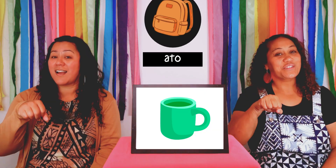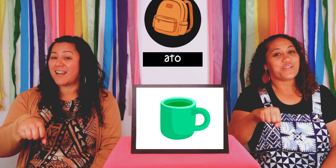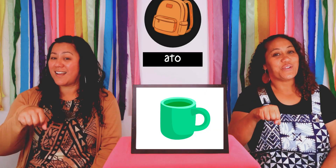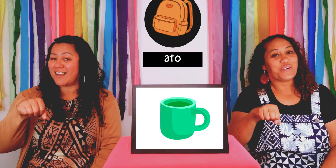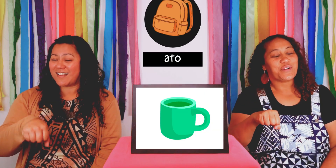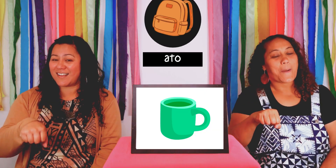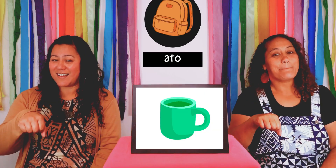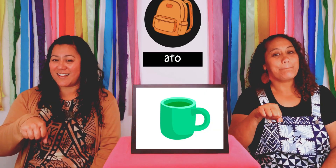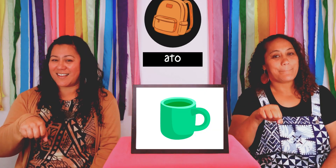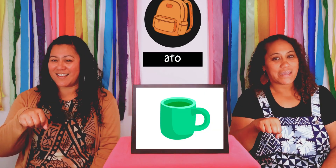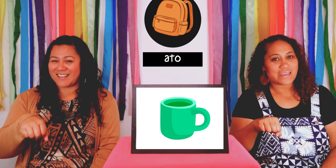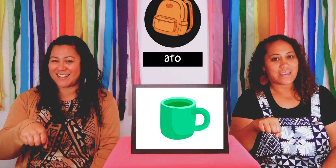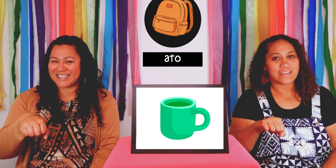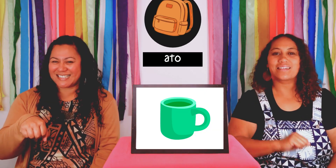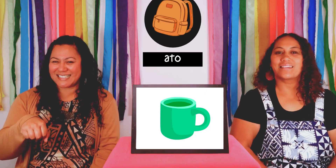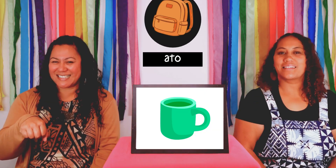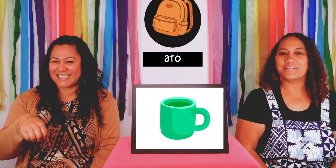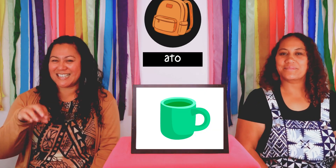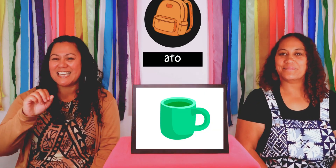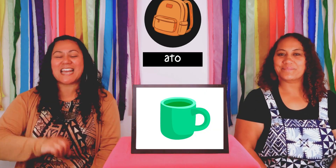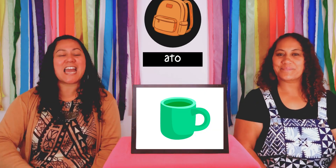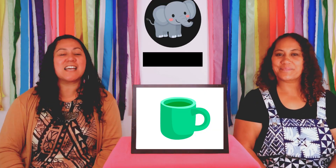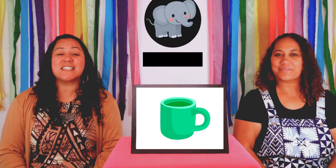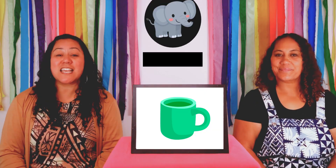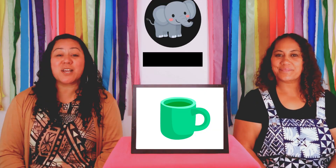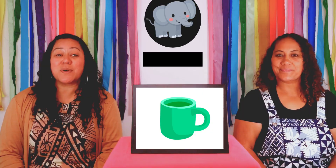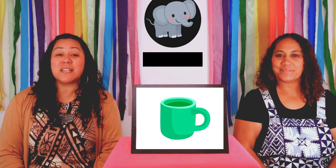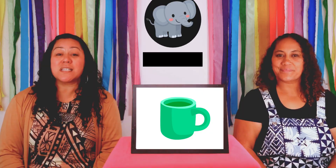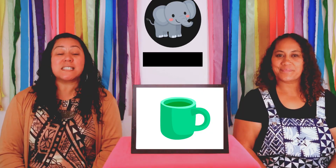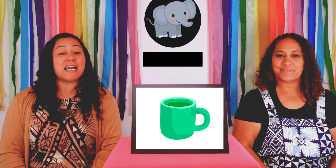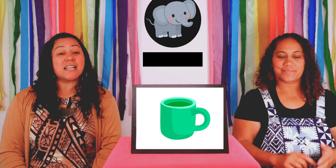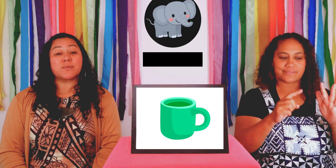Ato. Bag. Our second one starts with the